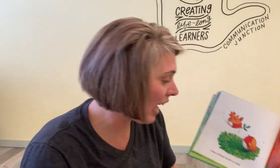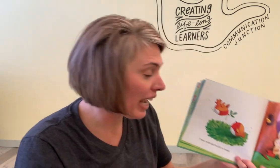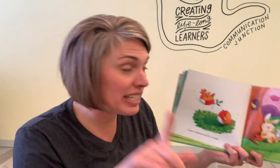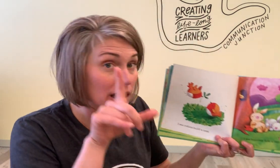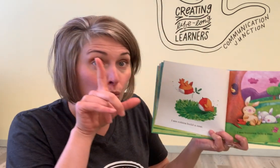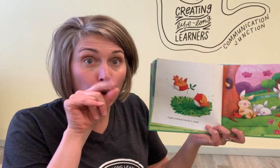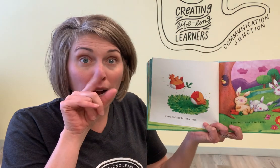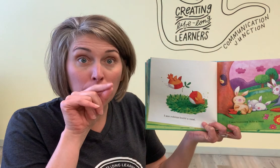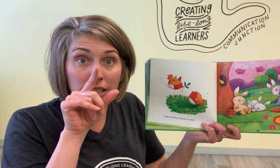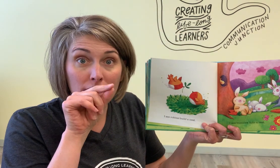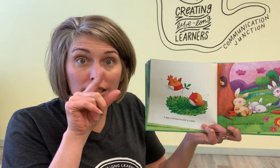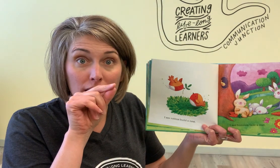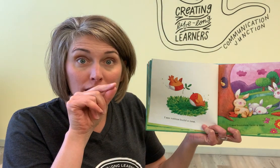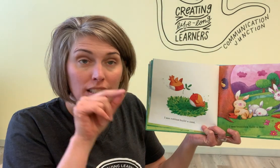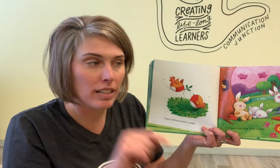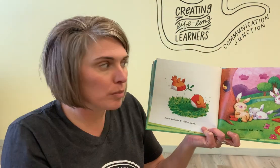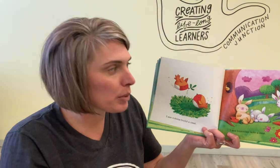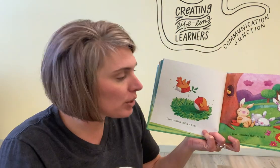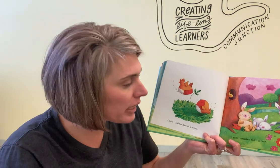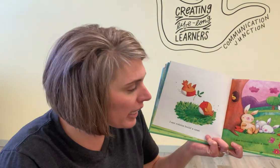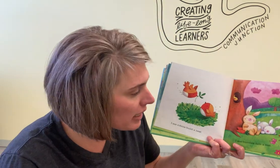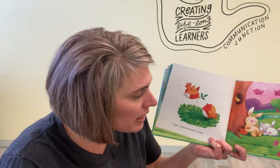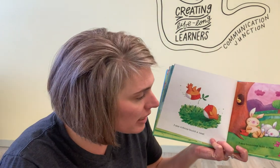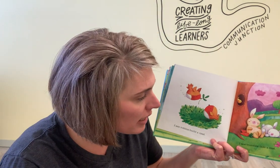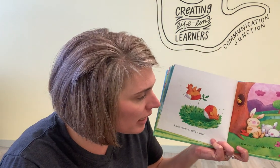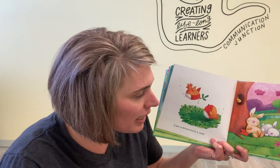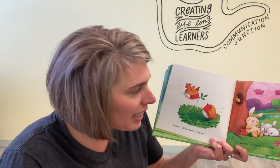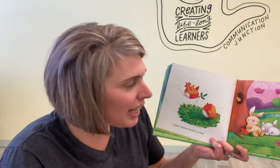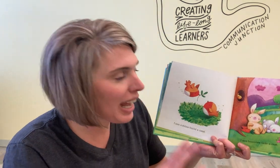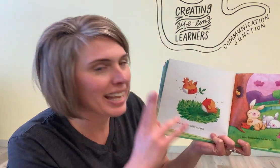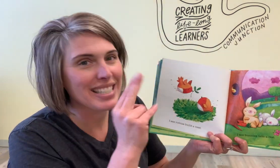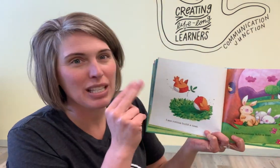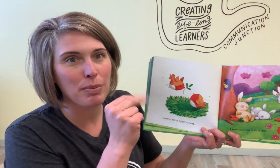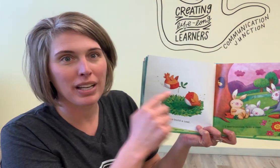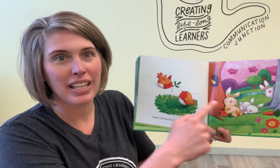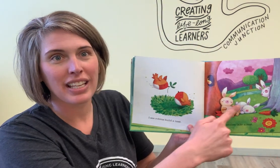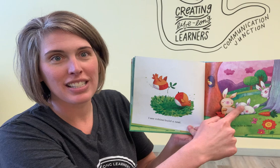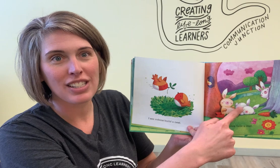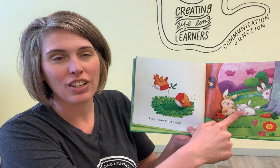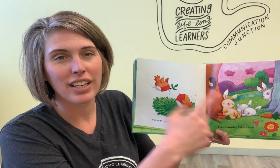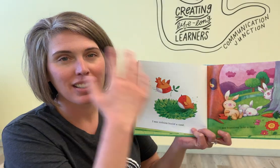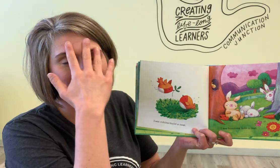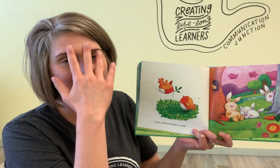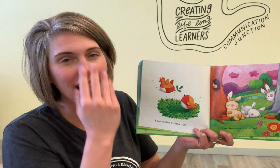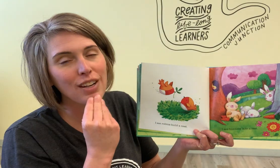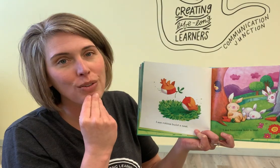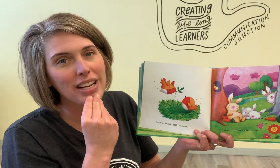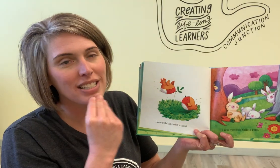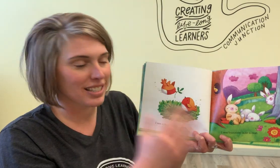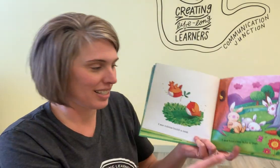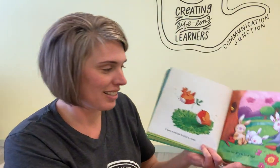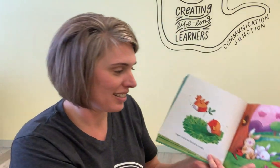I see robins build a nest. I see bunnies, look, take a rest.